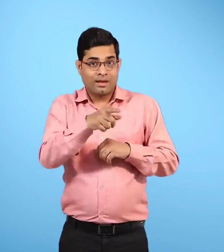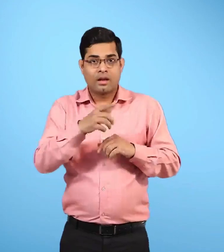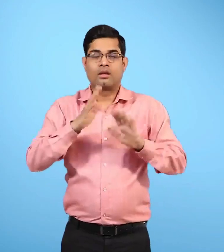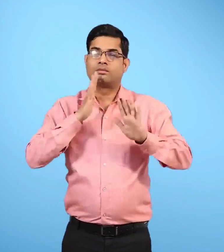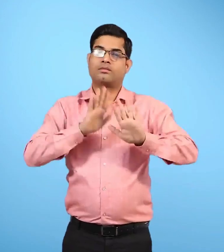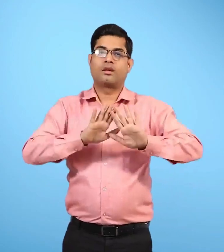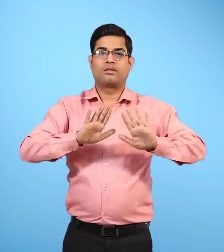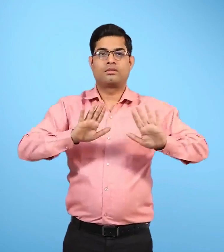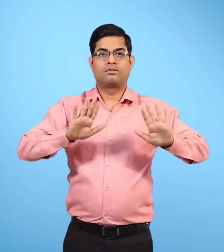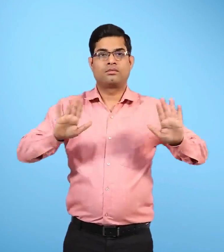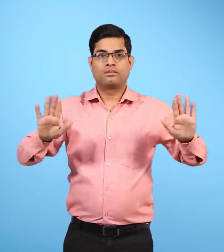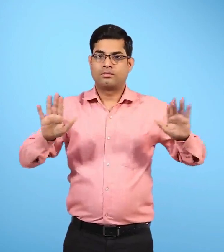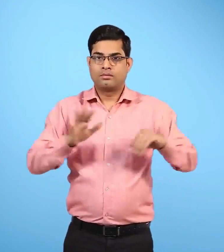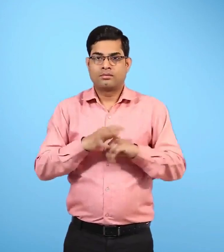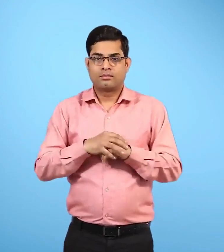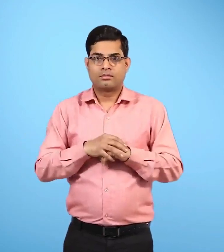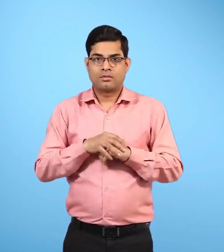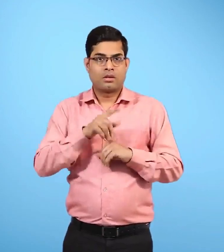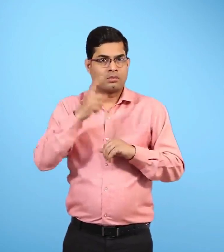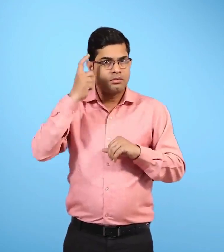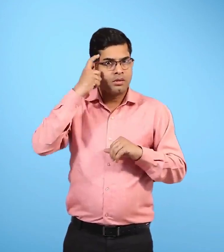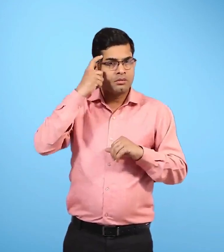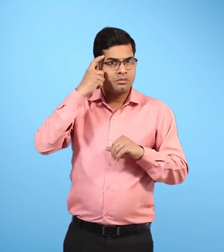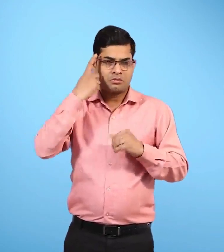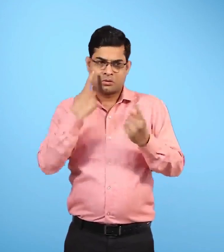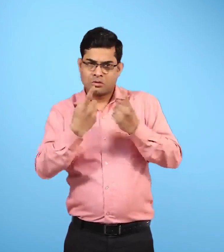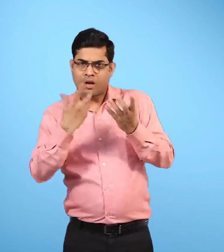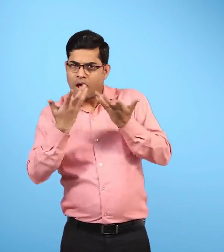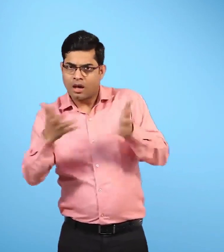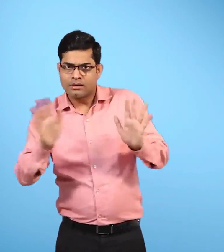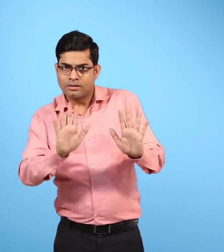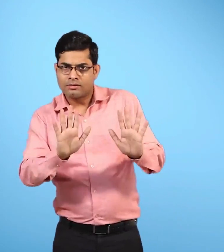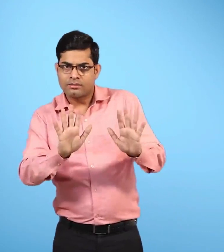and please be plain. Is there anything the matter?